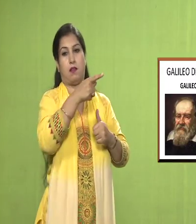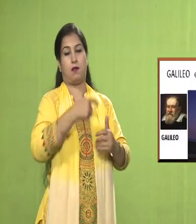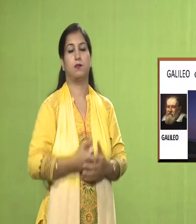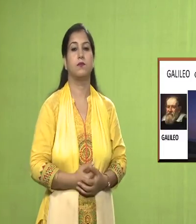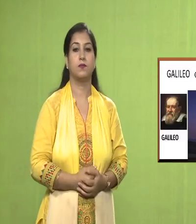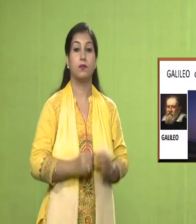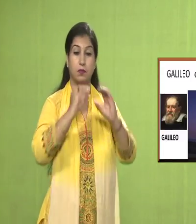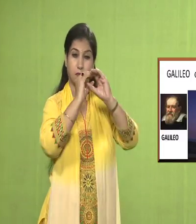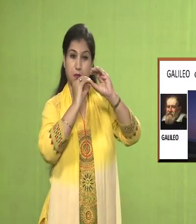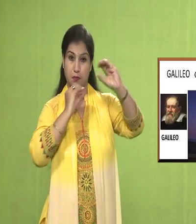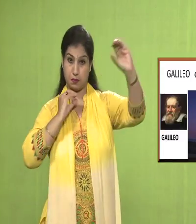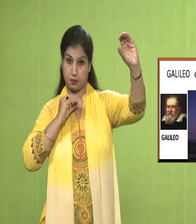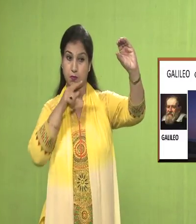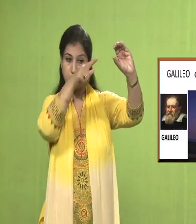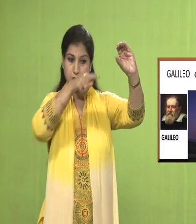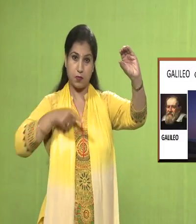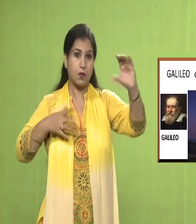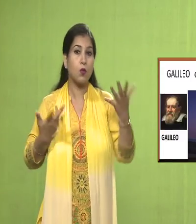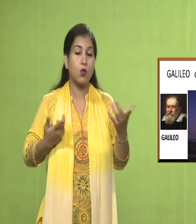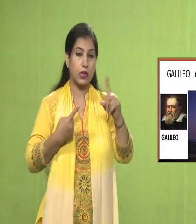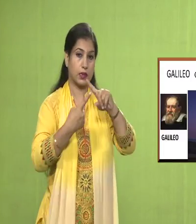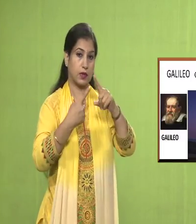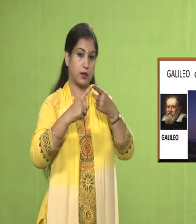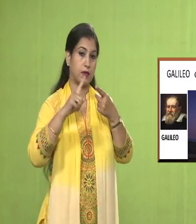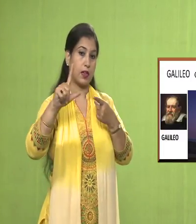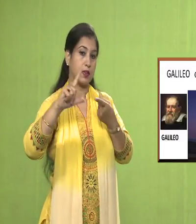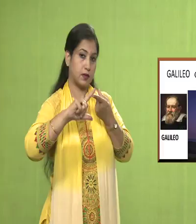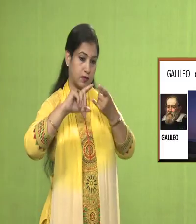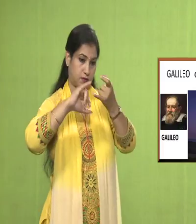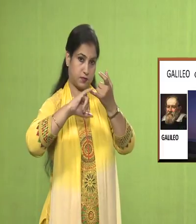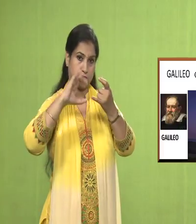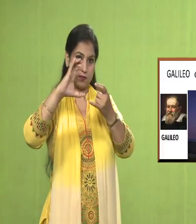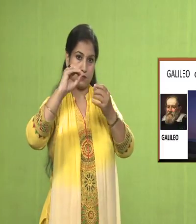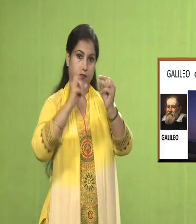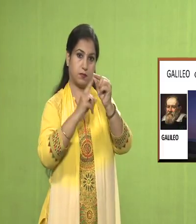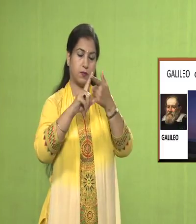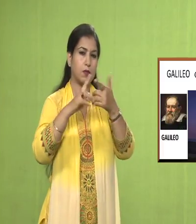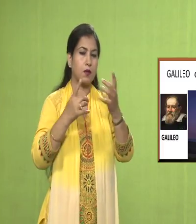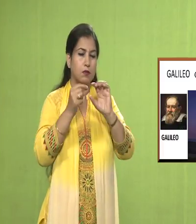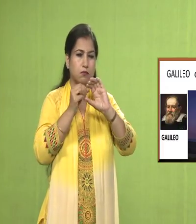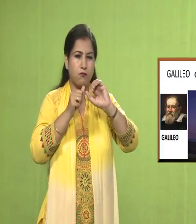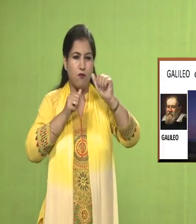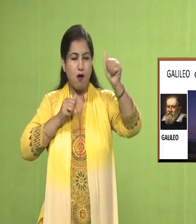A telescope is an instrument that is used to see distant objects.